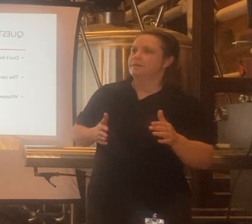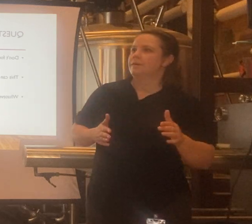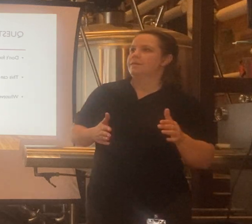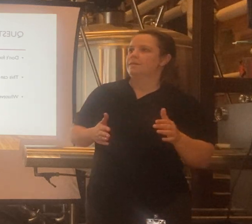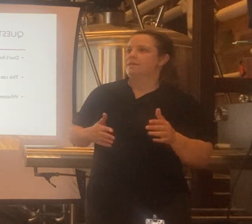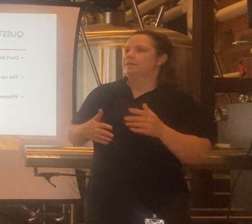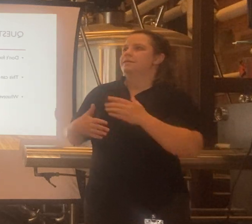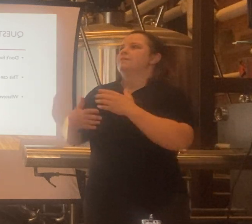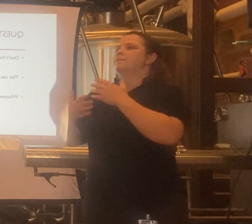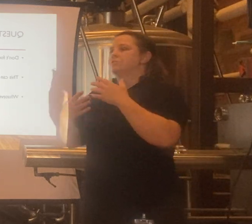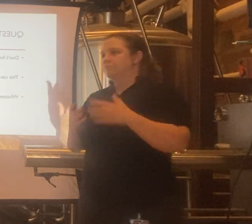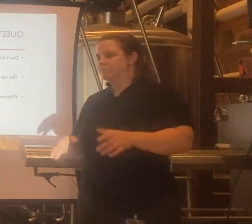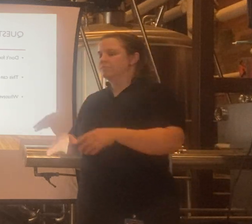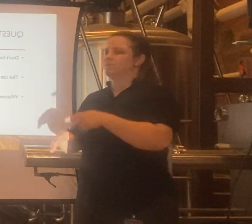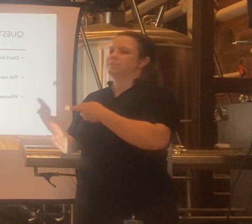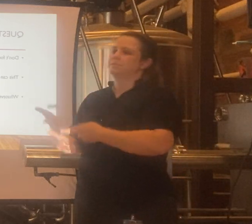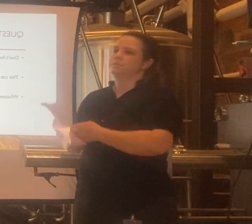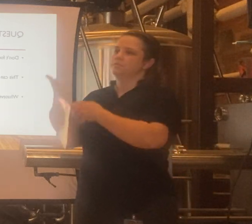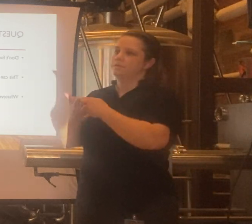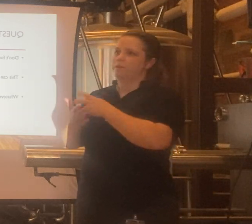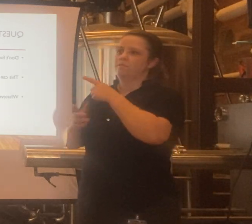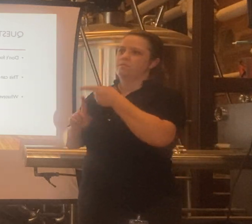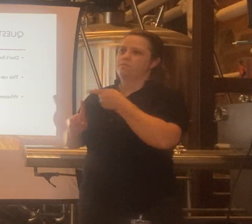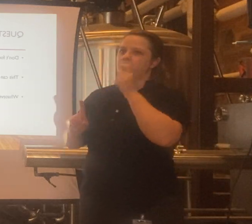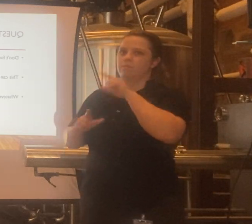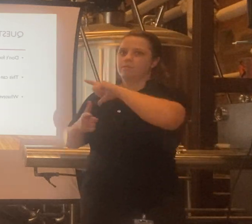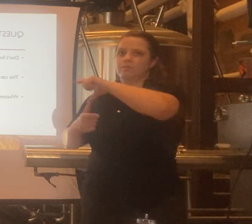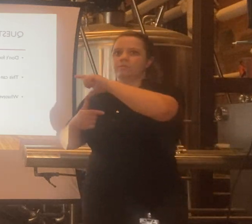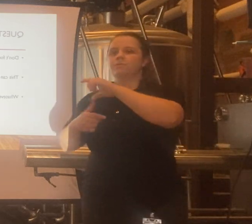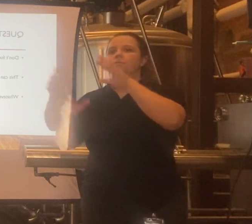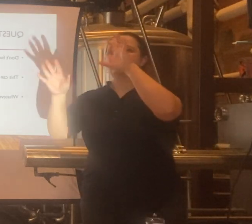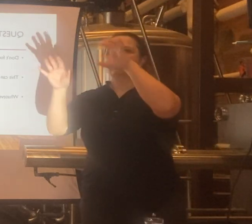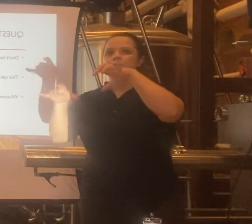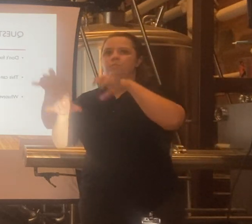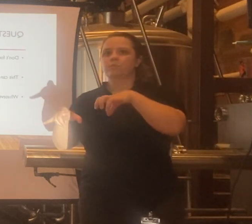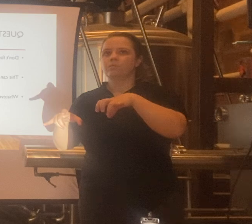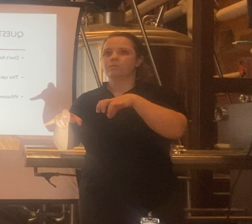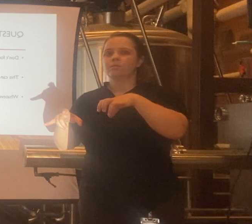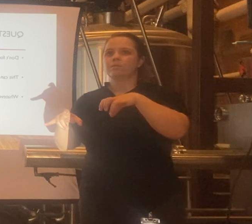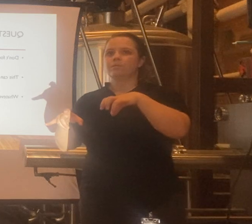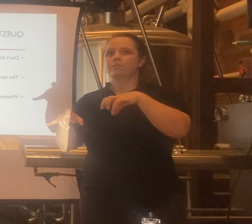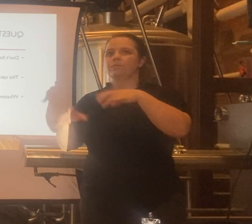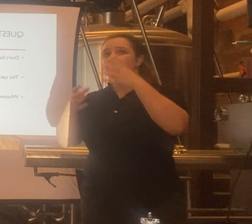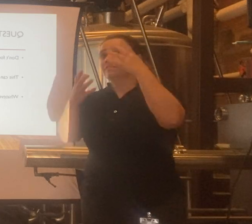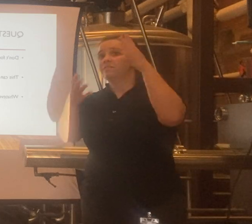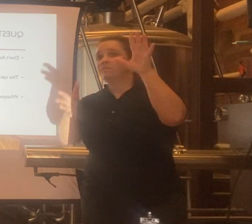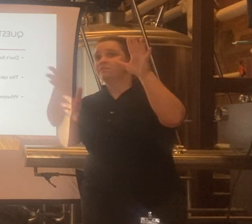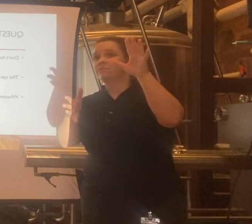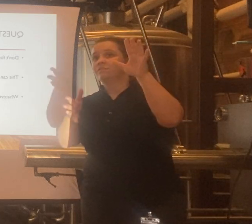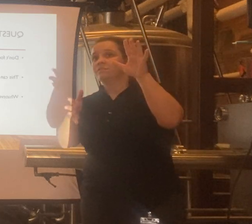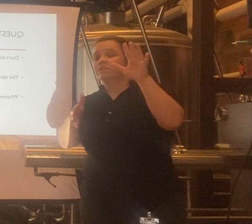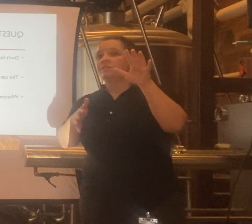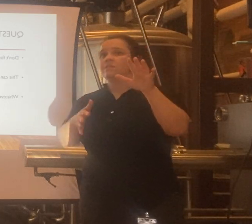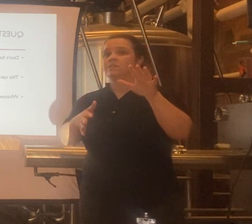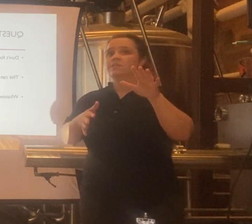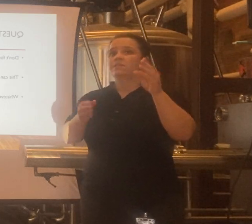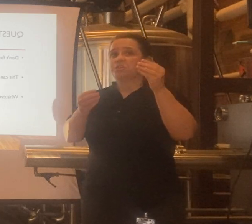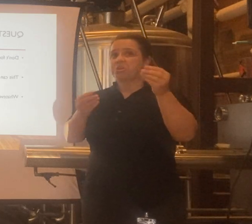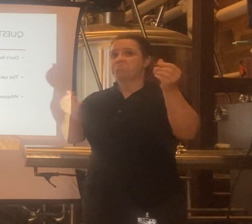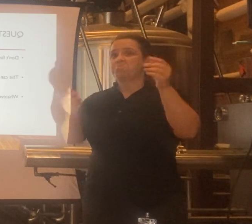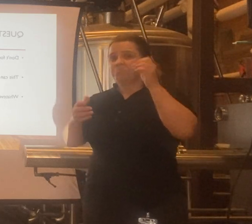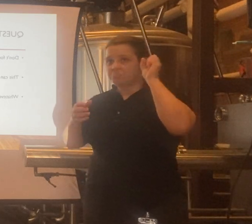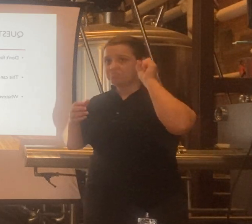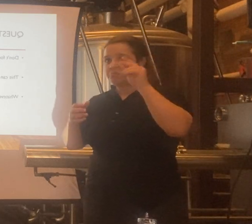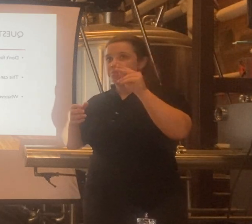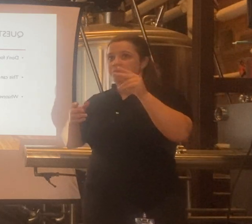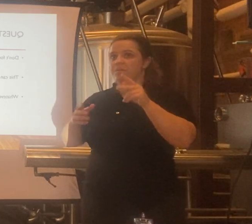and answer any questions, details. Take a look at the trailer. It looks like the rain's gone, so we can pop it open. And it was fun building